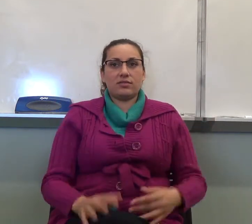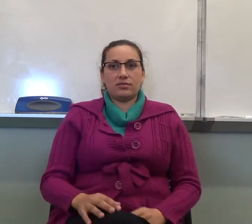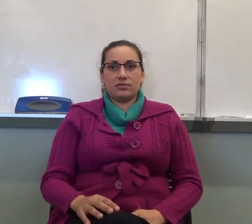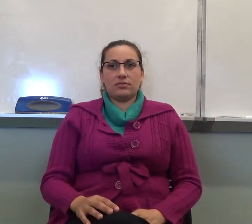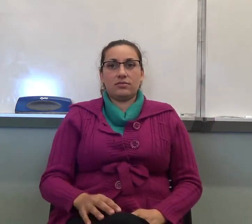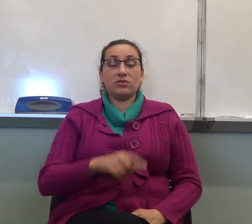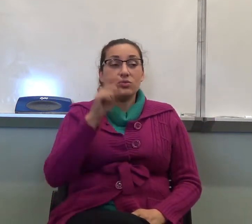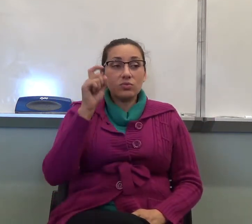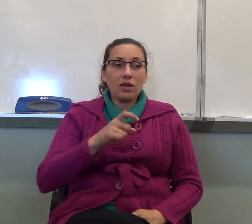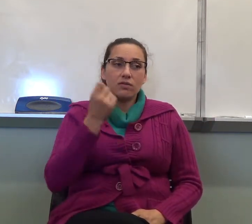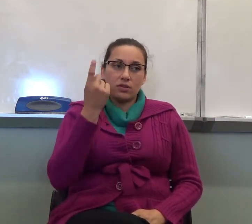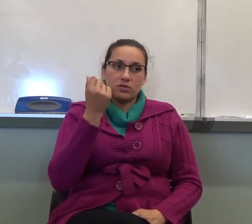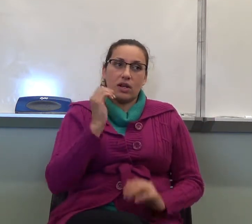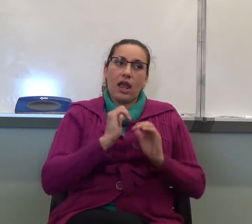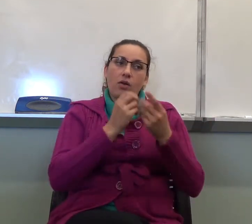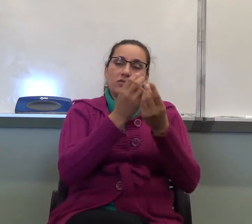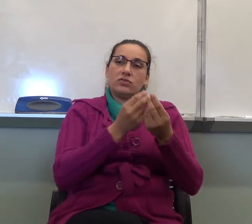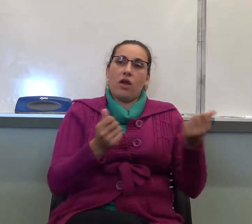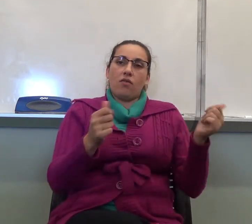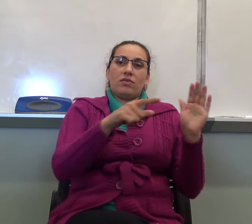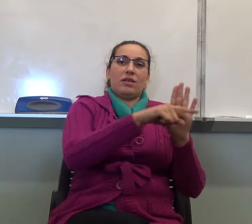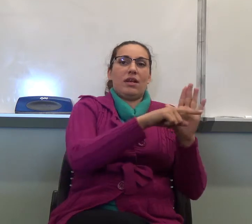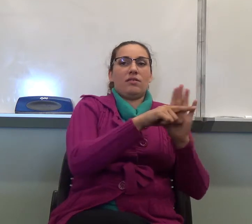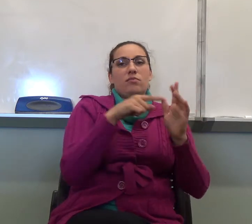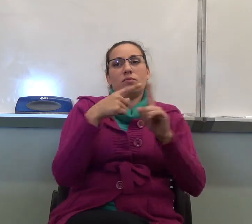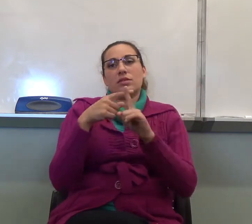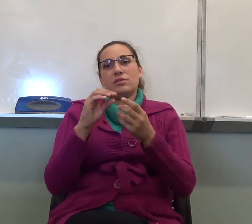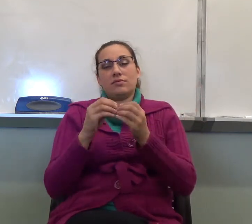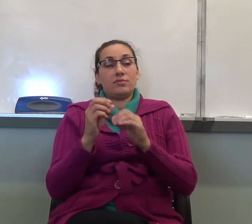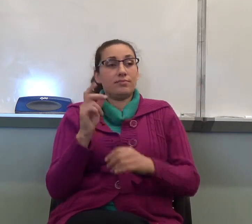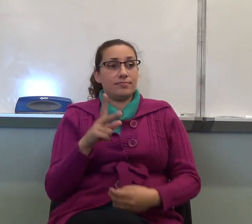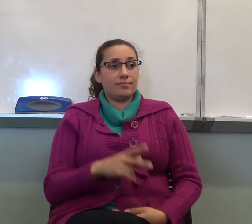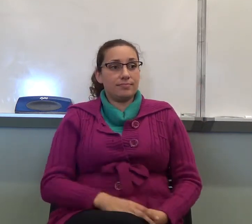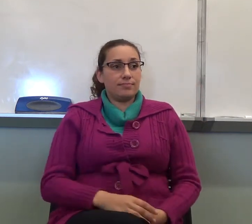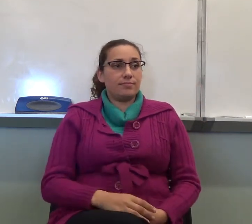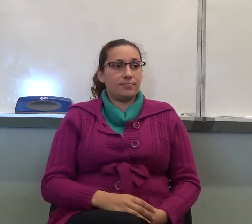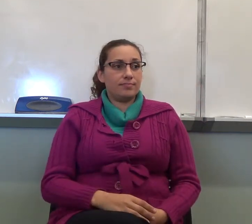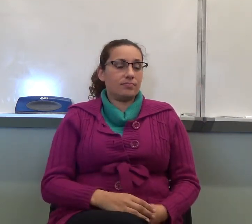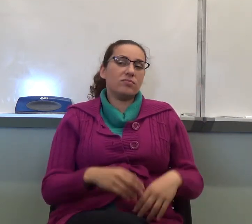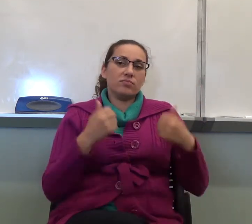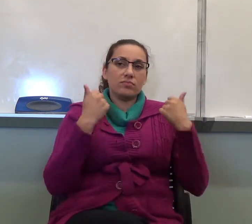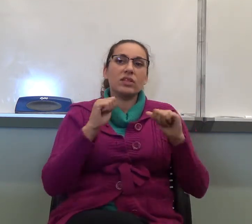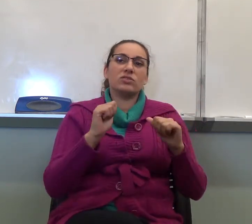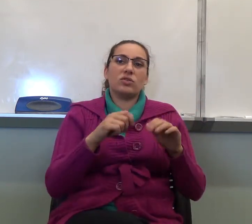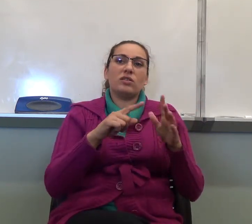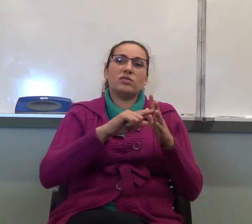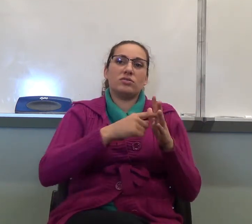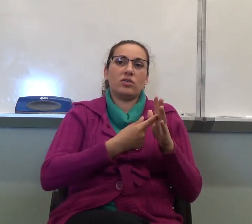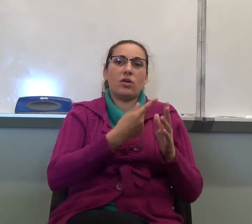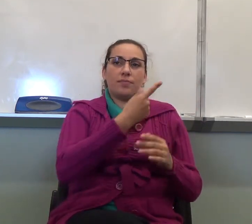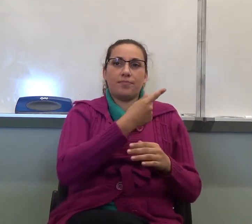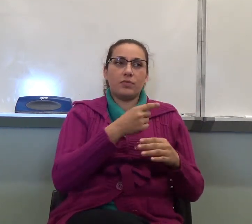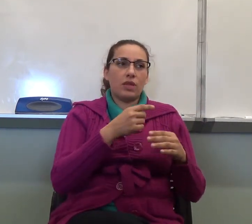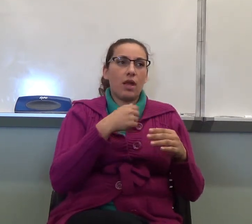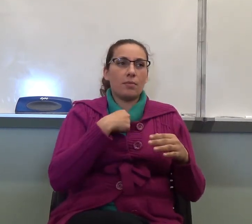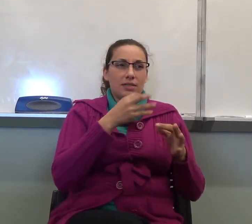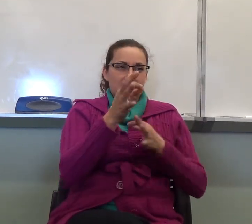that. All right, let's start doing that kind of thing. We're going to do some definitions to begin with, as you might